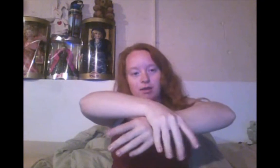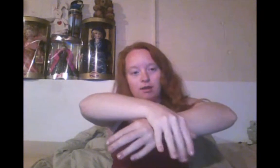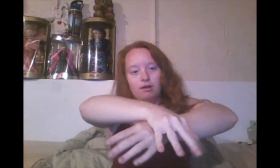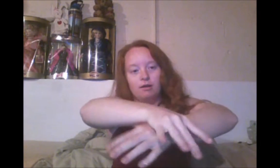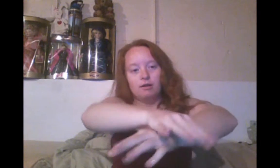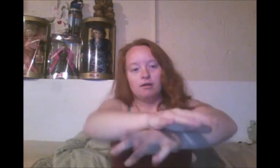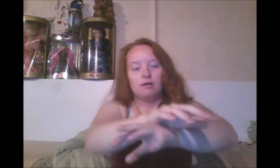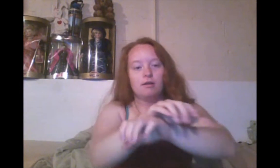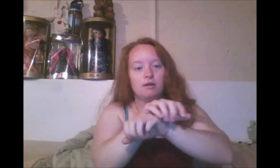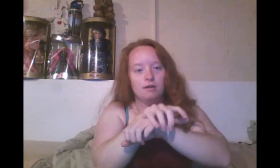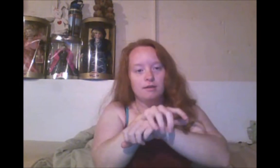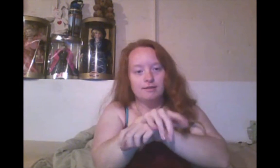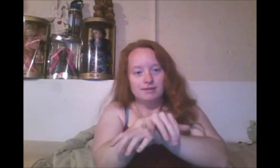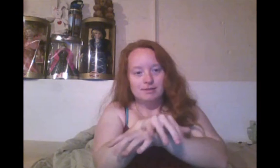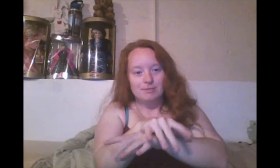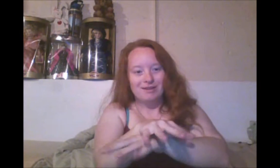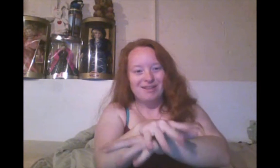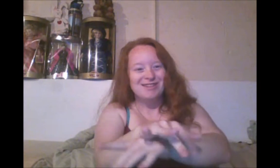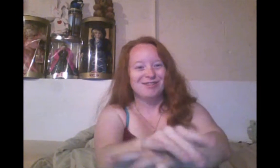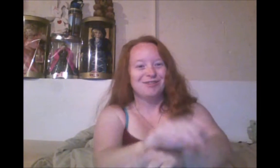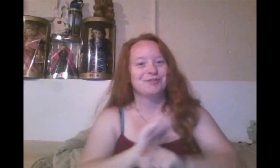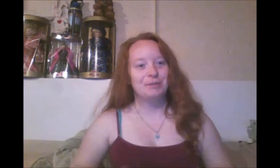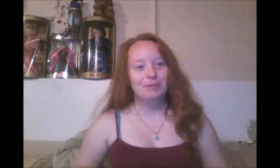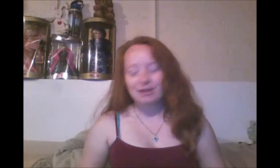spider. Spider. That just looks creepy.